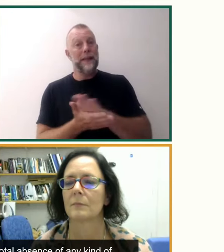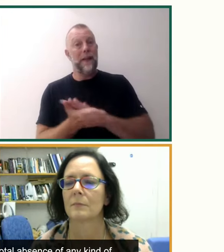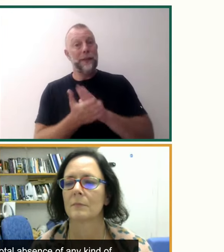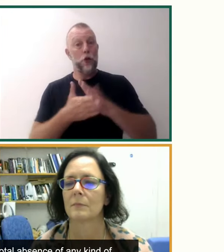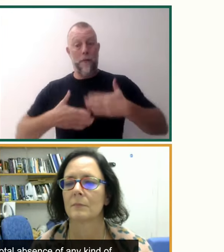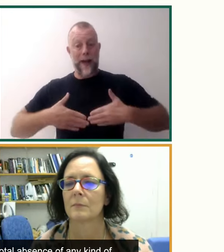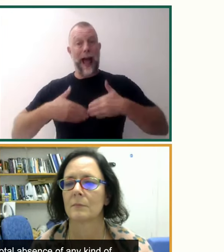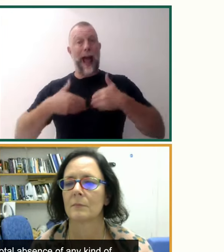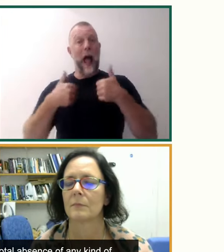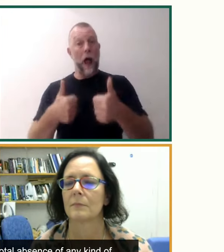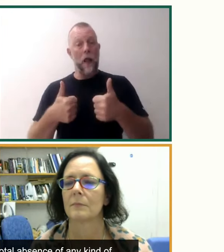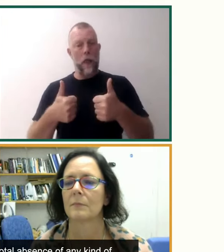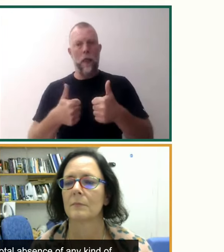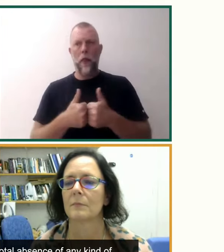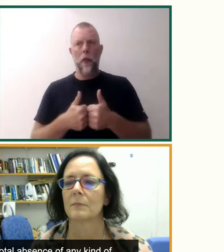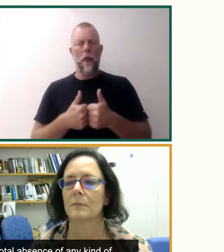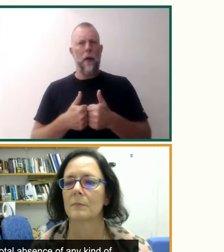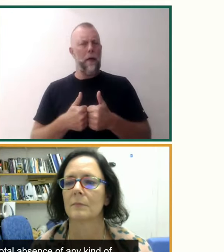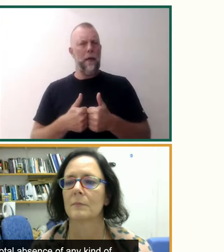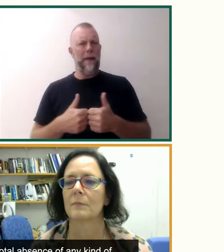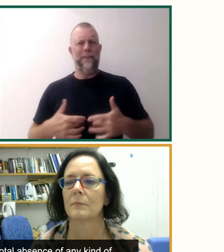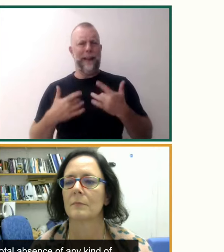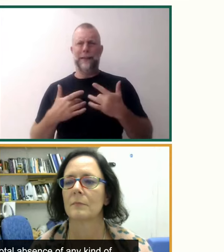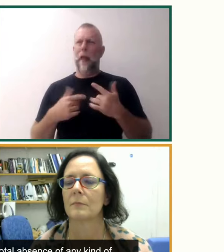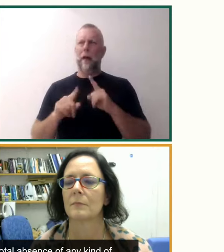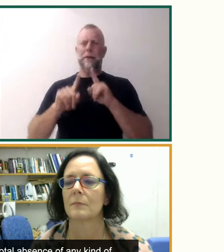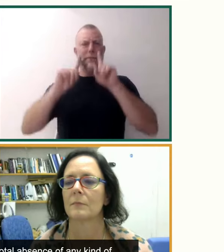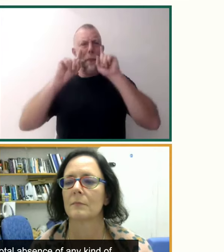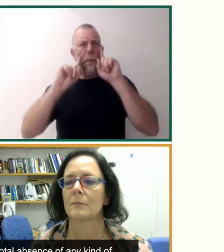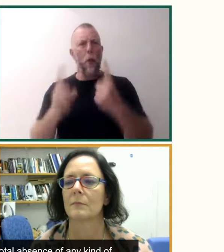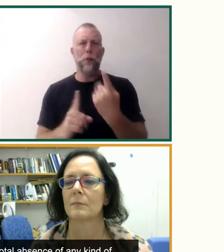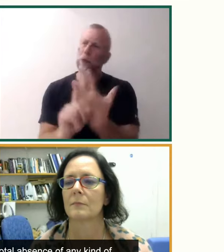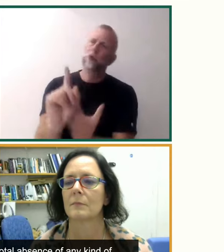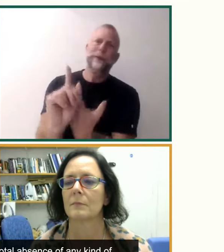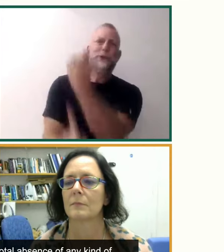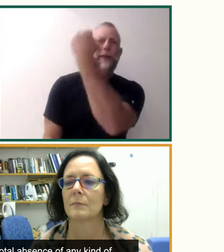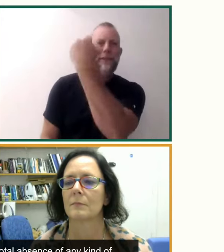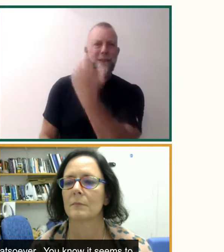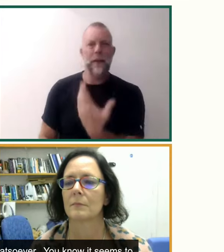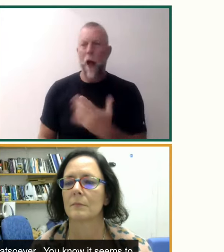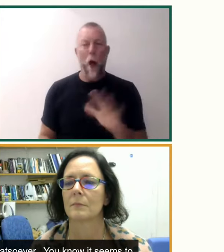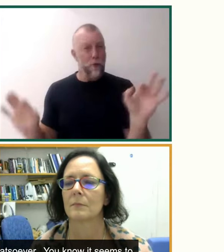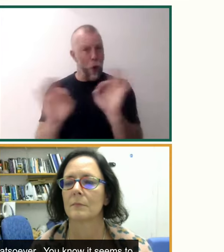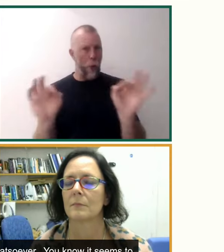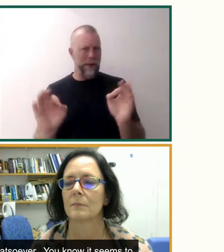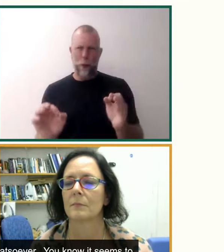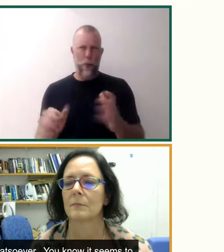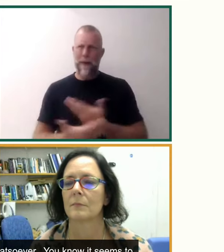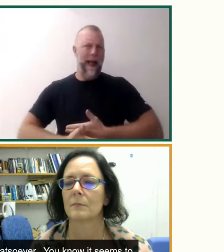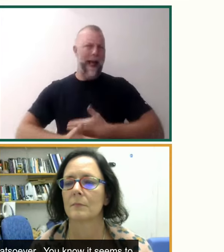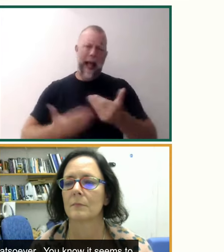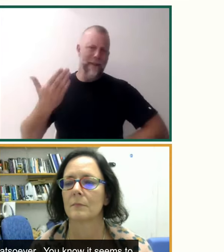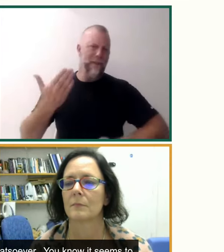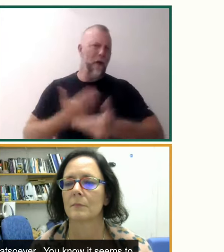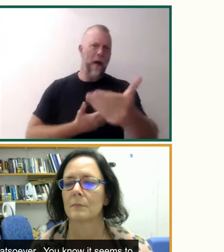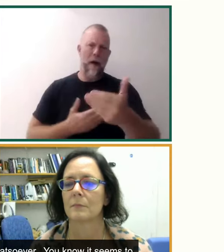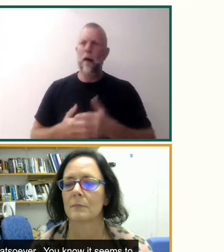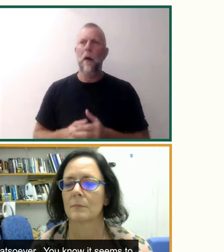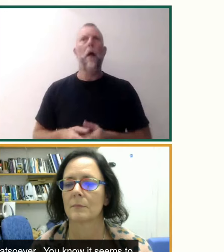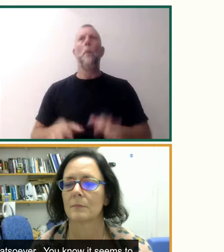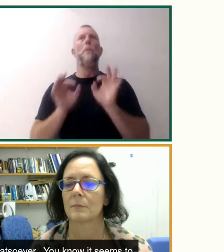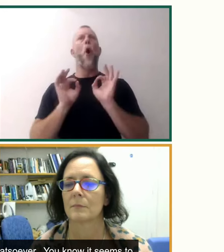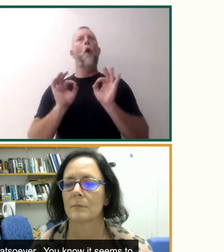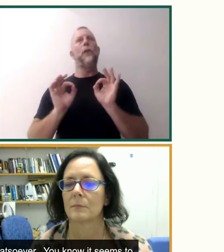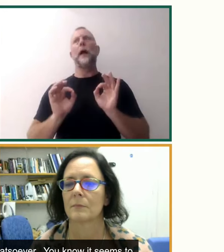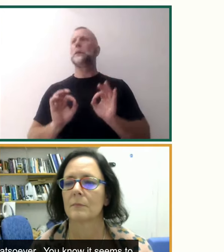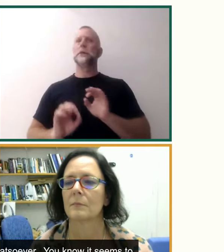always seemed to me quite extraordinarily unreachable. You know, it seems to me that nobody would ever be in a state of total